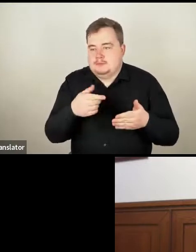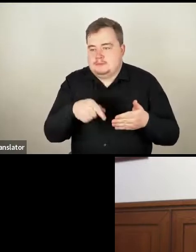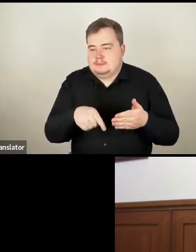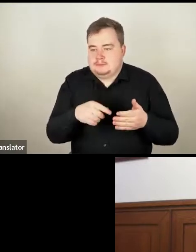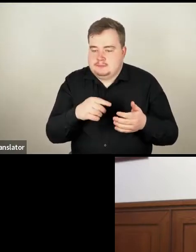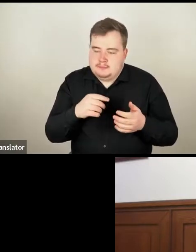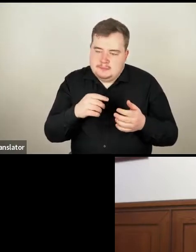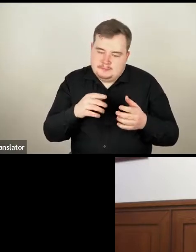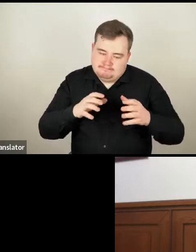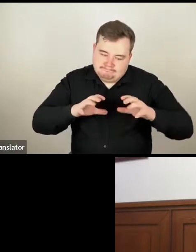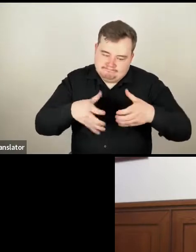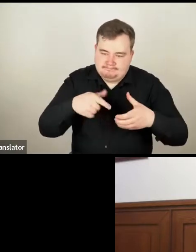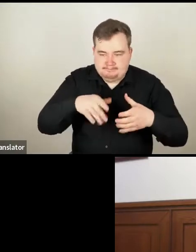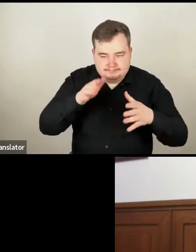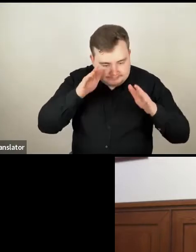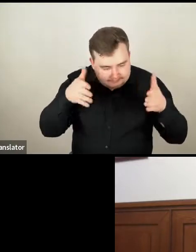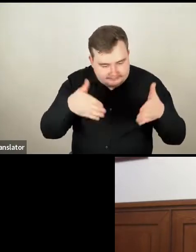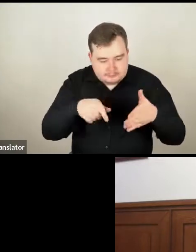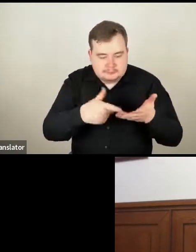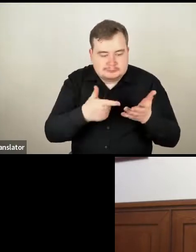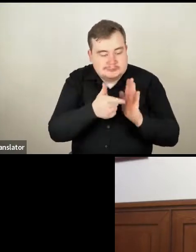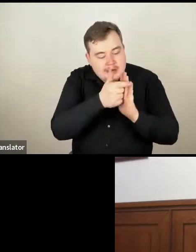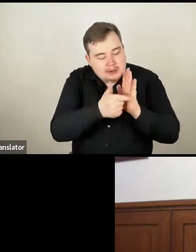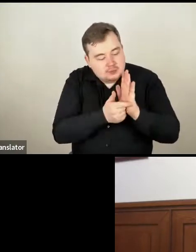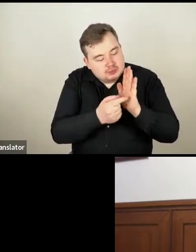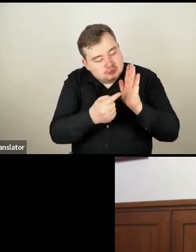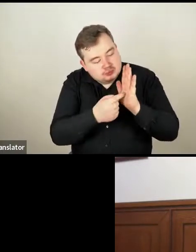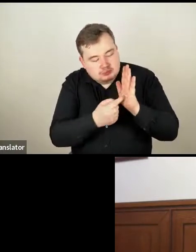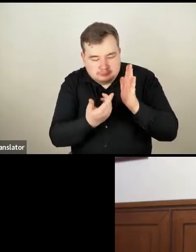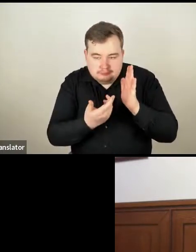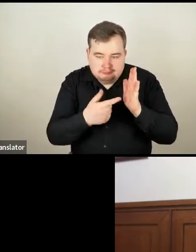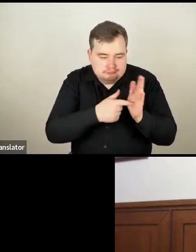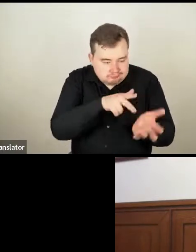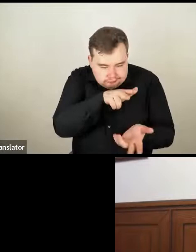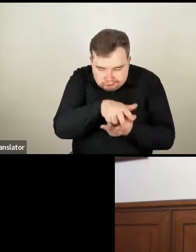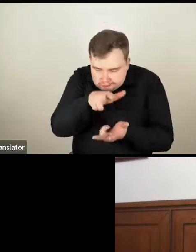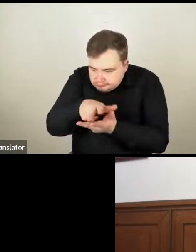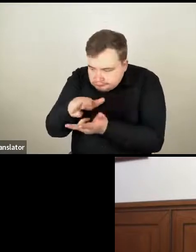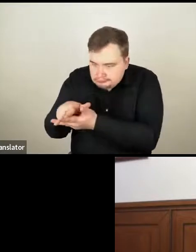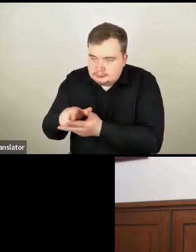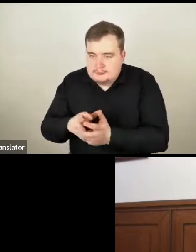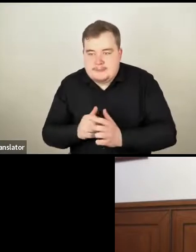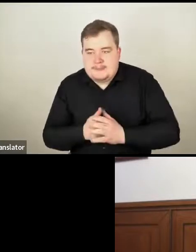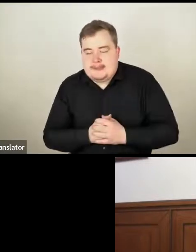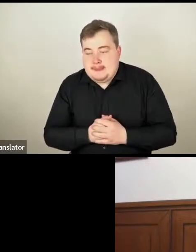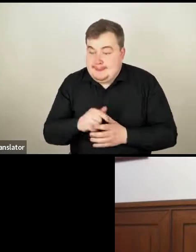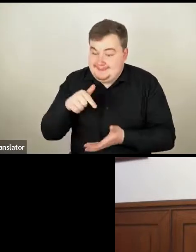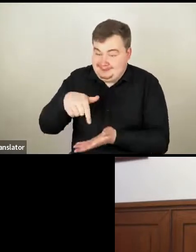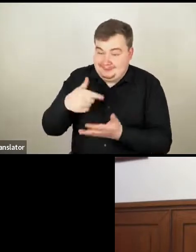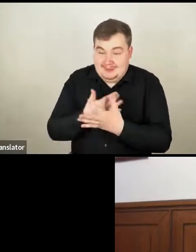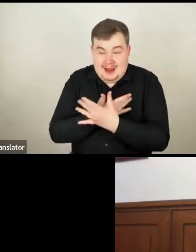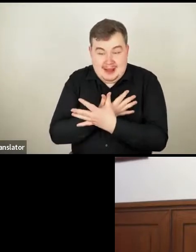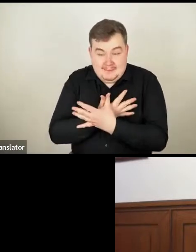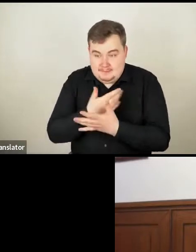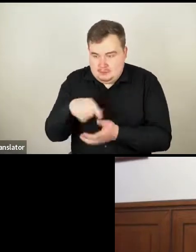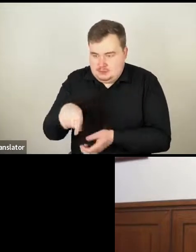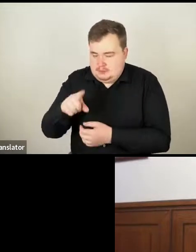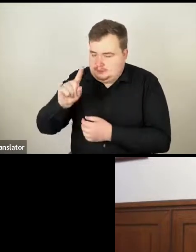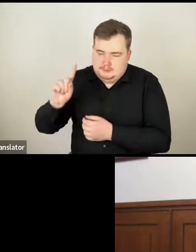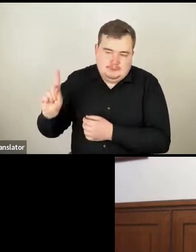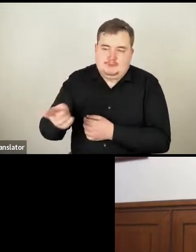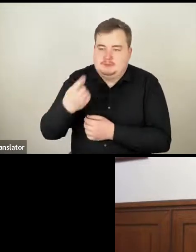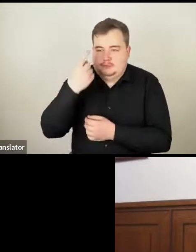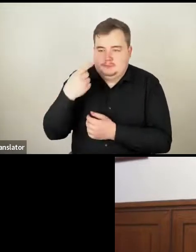legislative affairs. The Parliament of Albania has been one of the first parliaments in Southeast